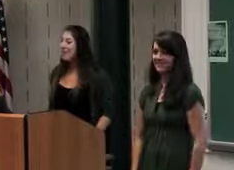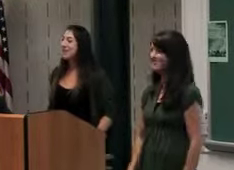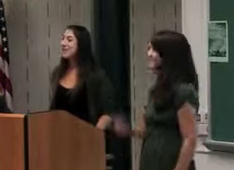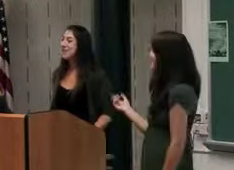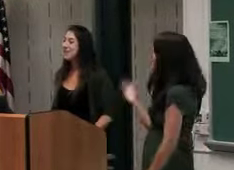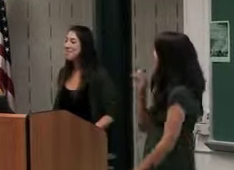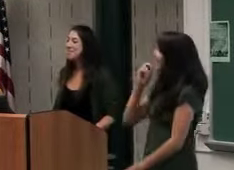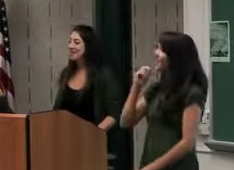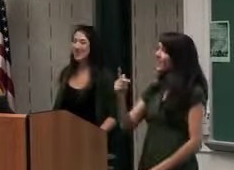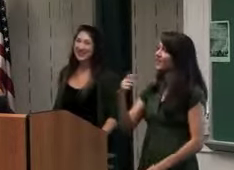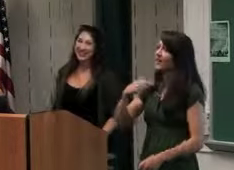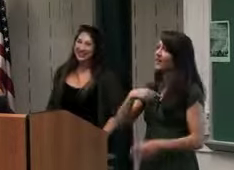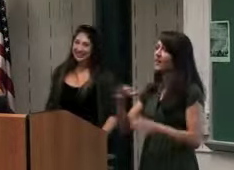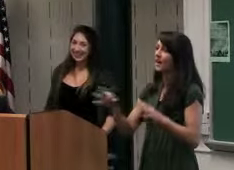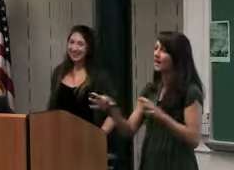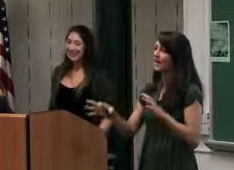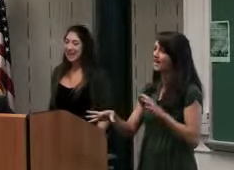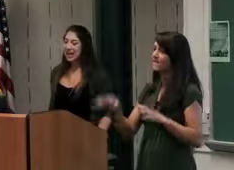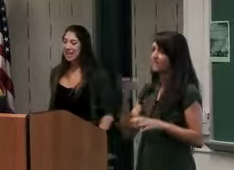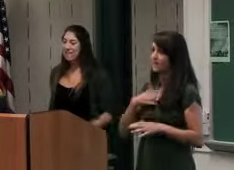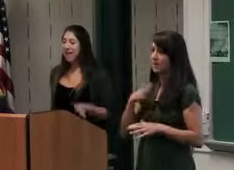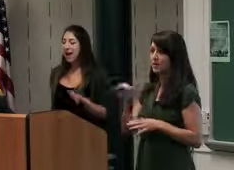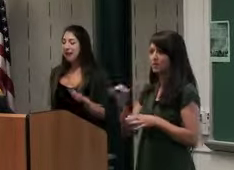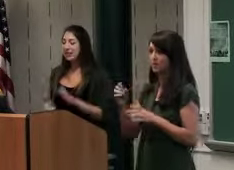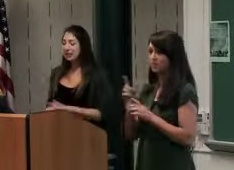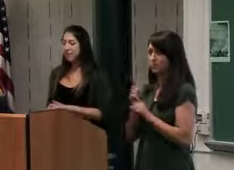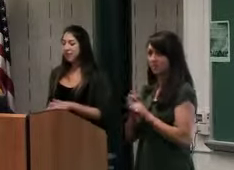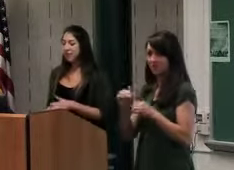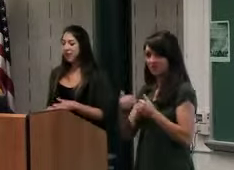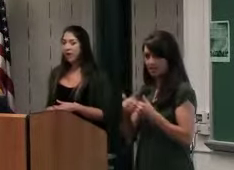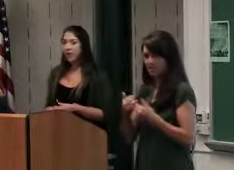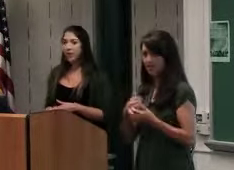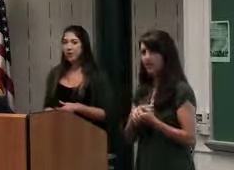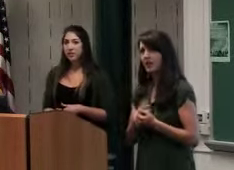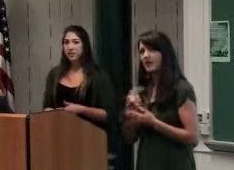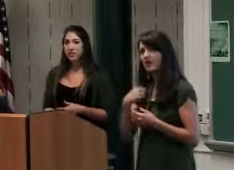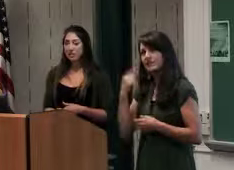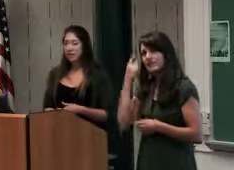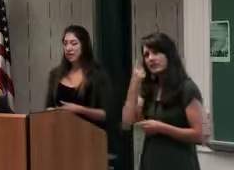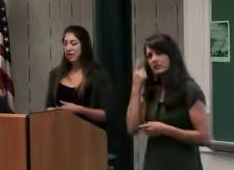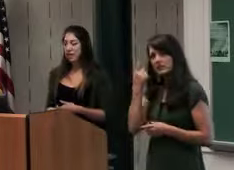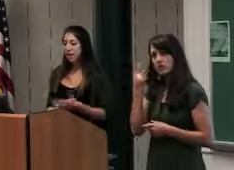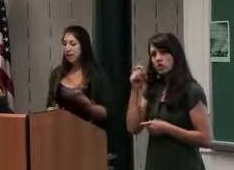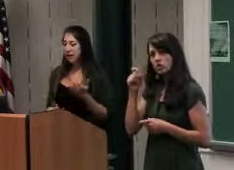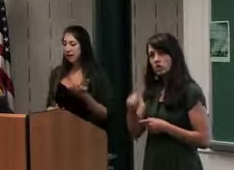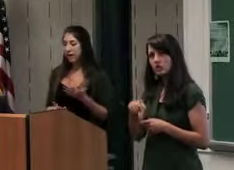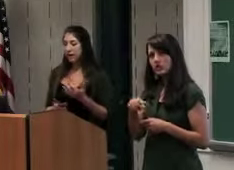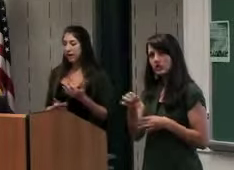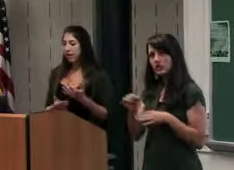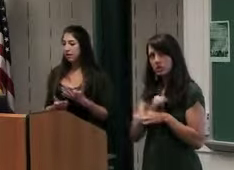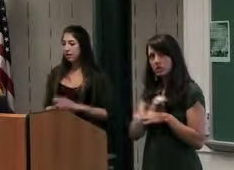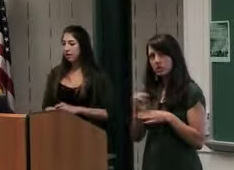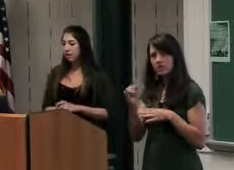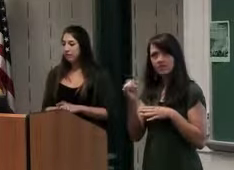So, how did I find my mentor? I was debating on whether or not to do